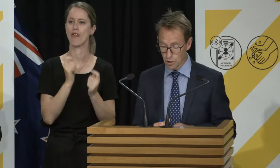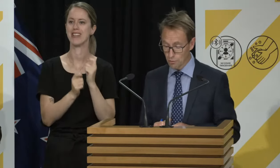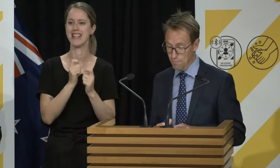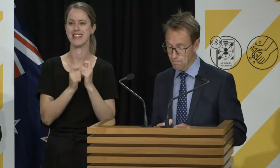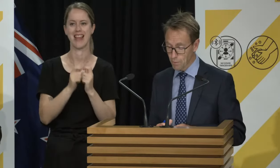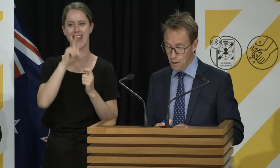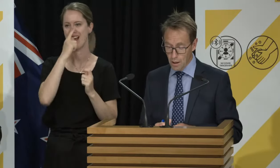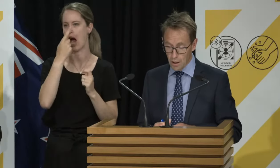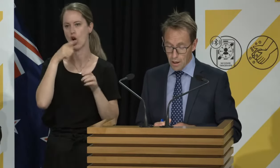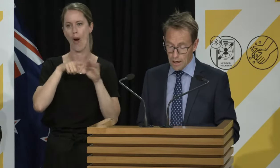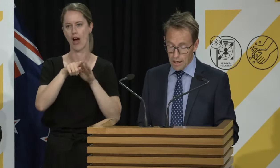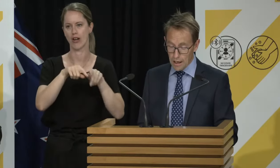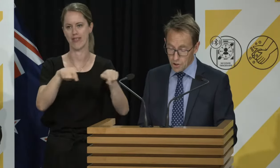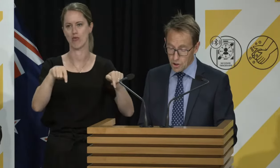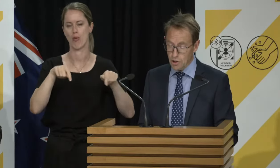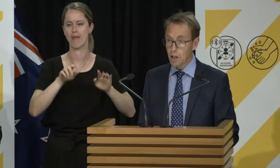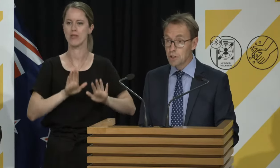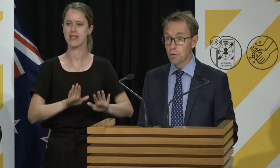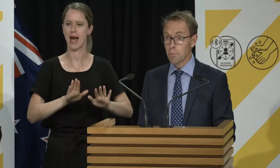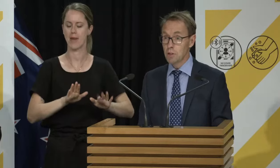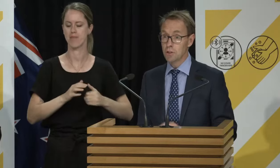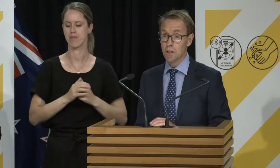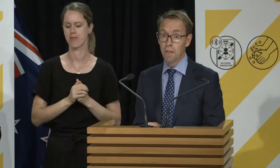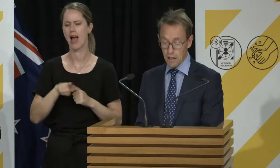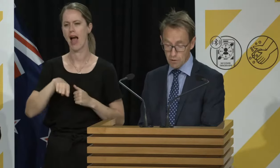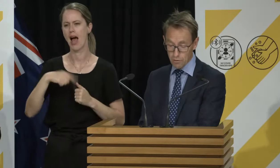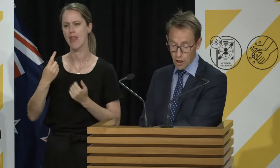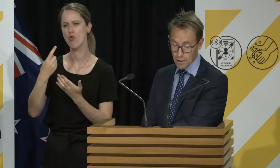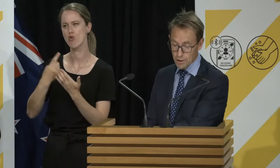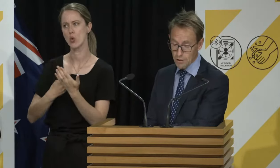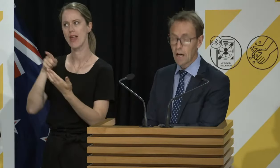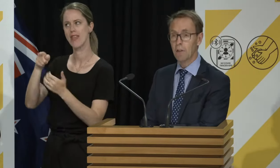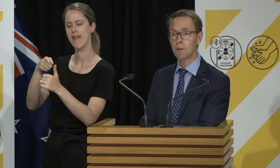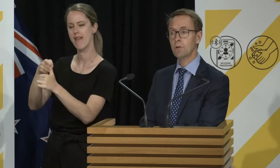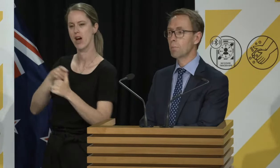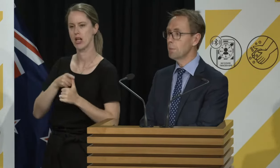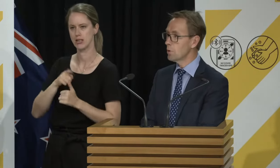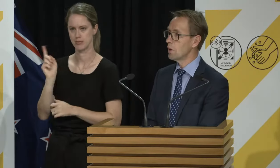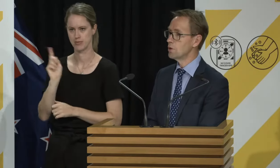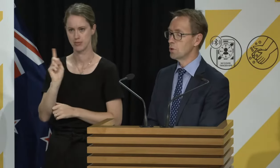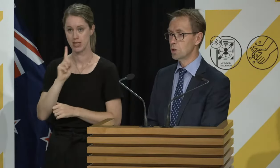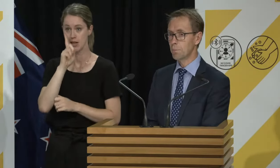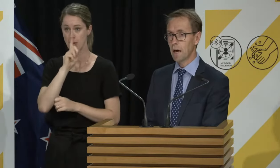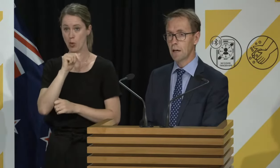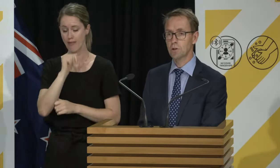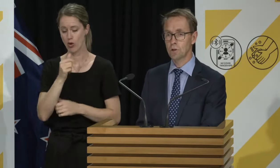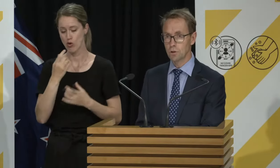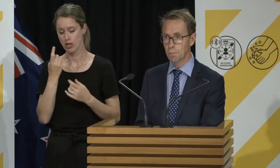day 12. Additional interim measures that they have advised are that people who are due to depart should